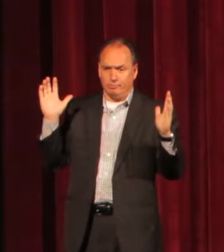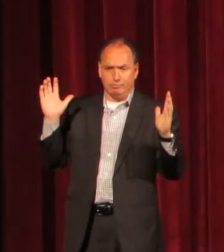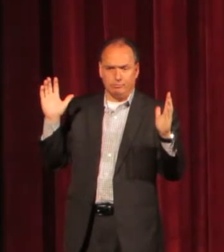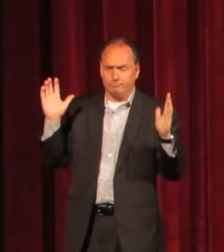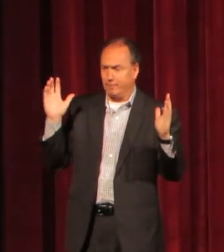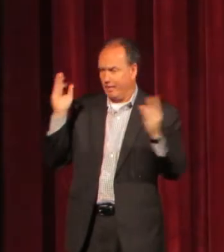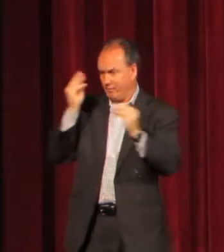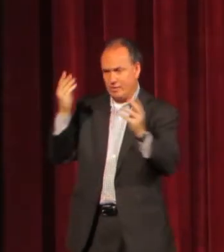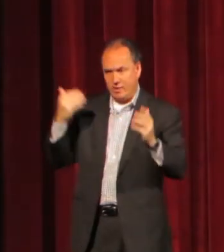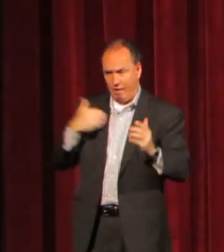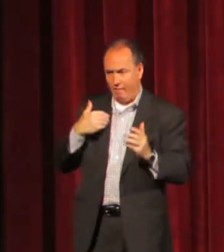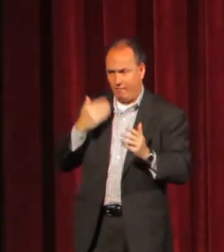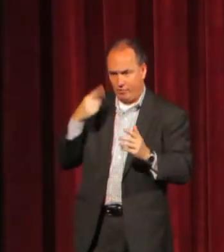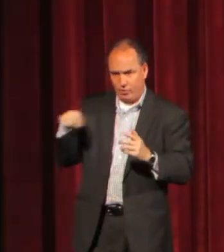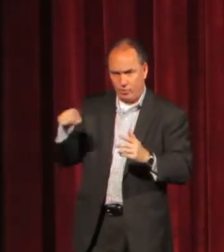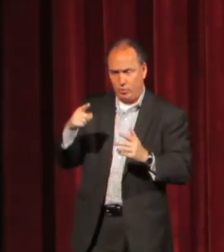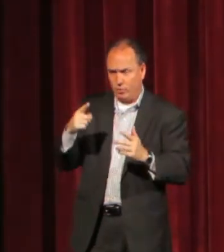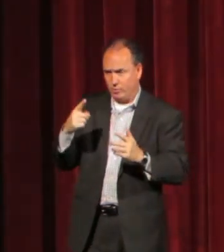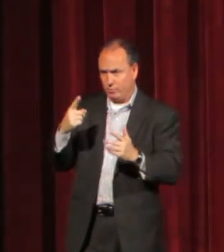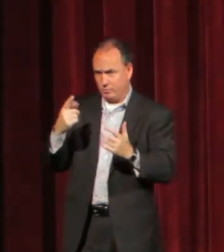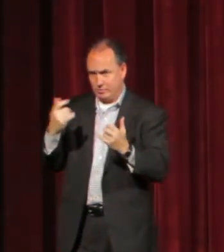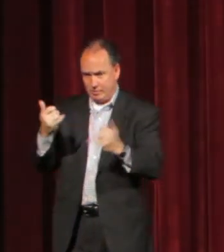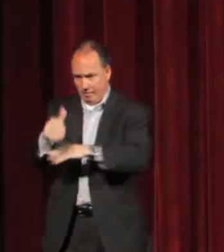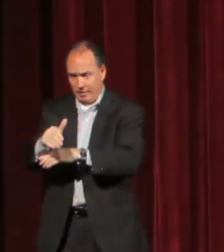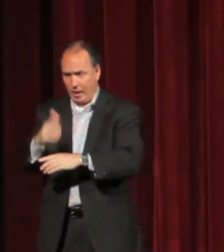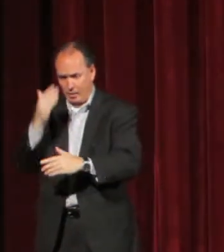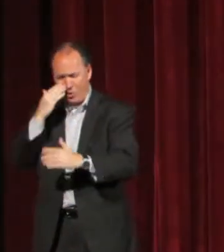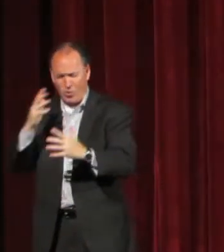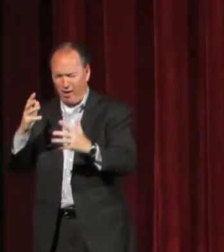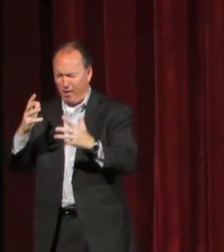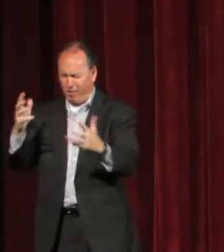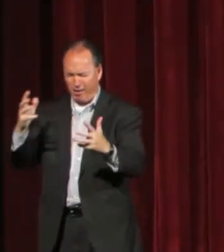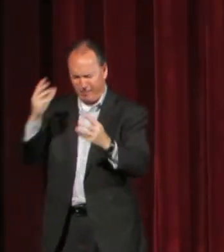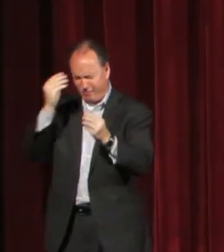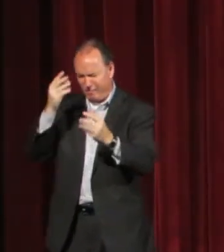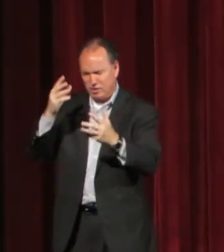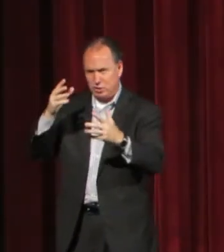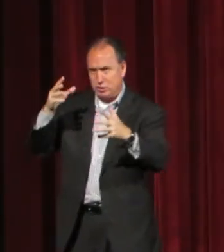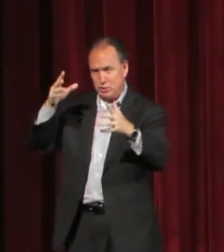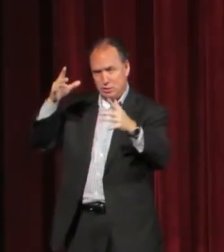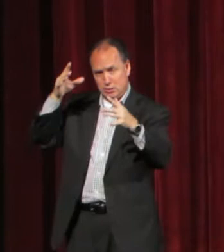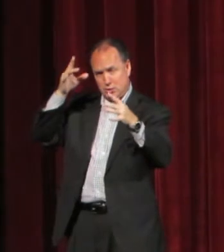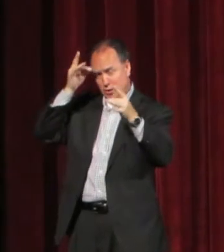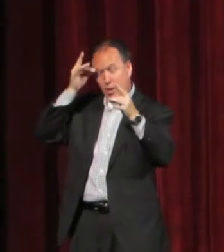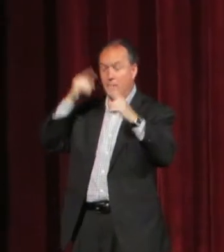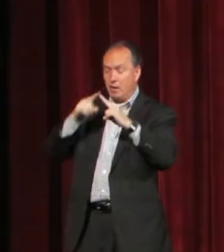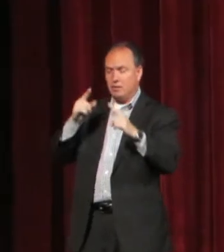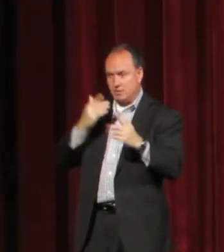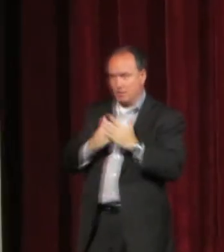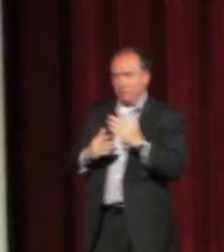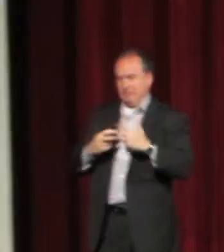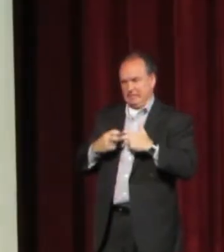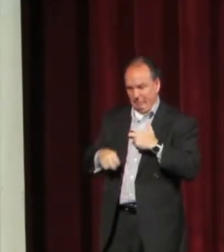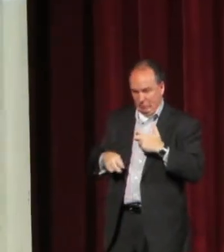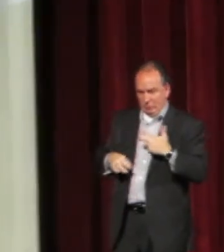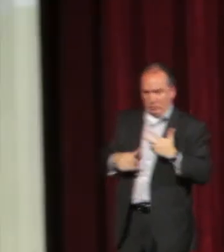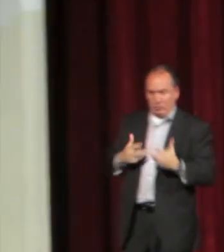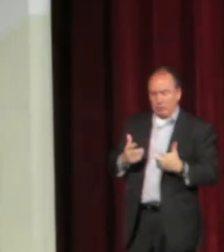That's all the information that I have here now for you. I know it's a lot to take in. I know some of it may seem very